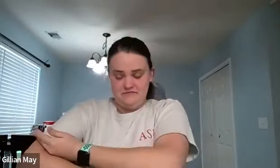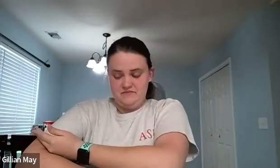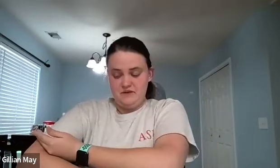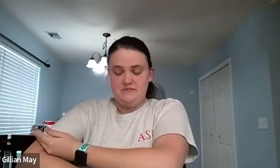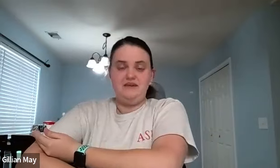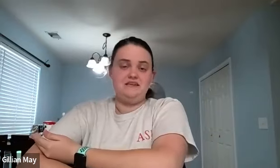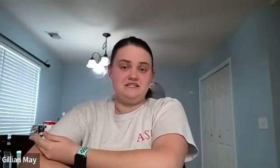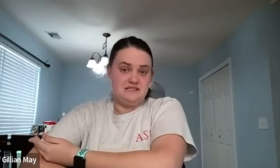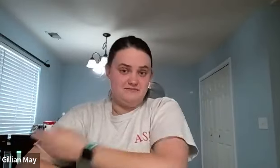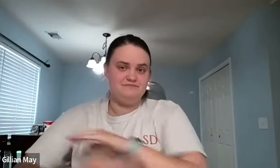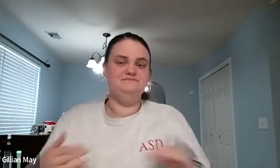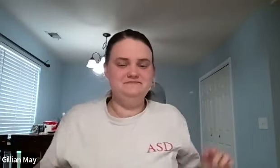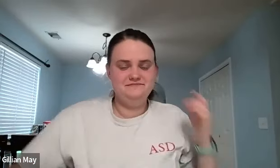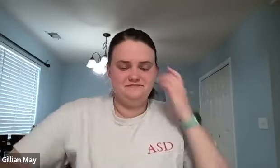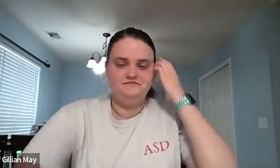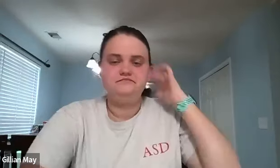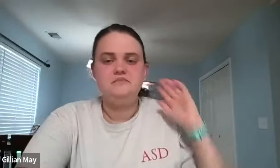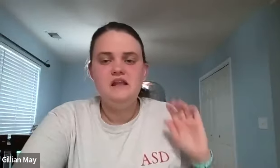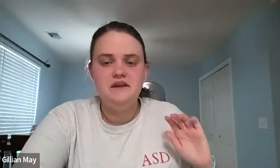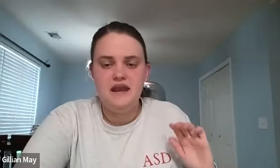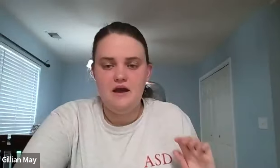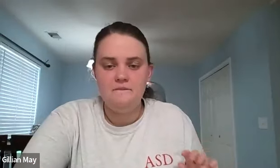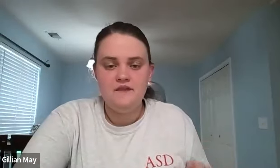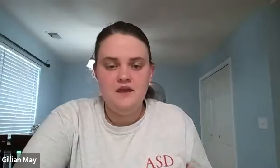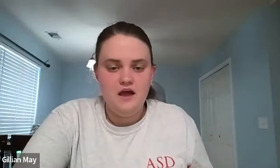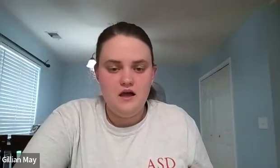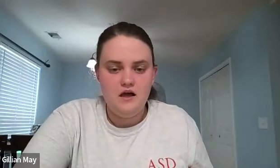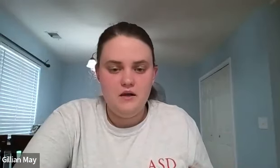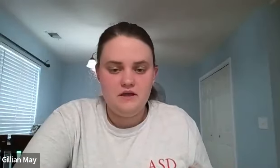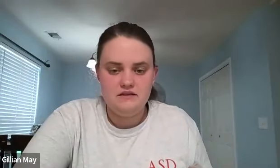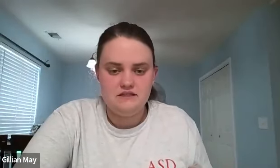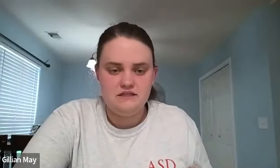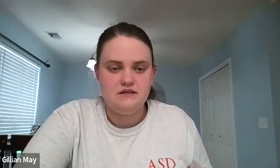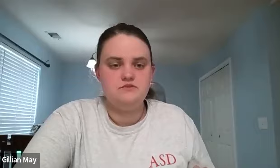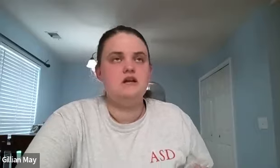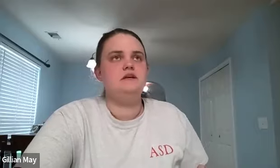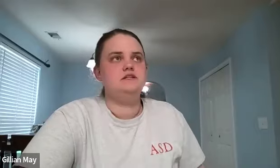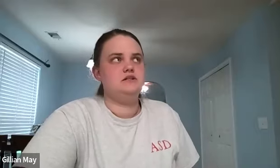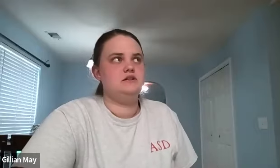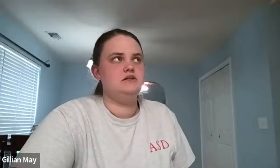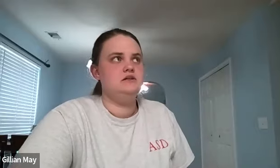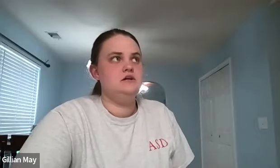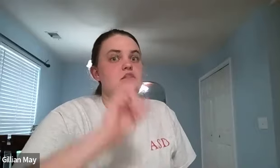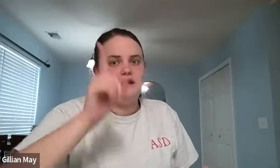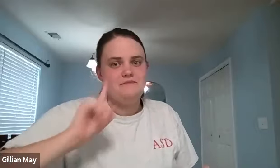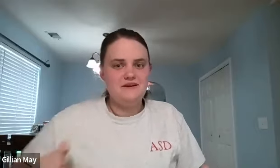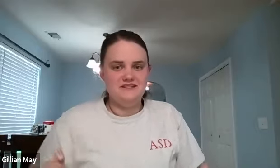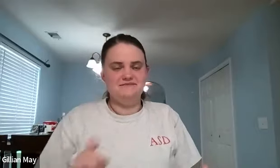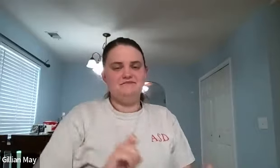to baby is son. Now, let's see. I'm trying to make sure. Grandparents.